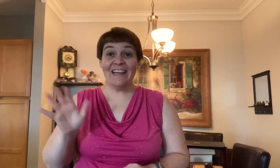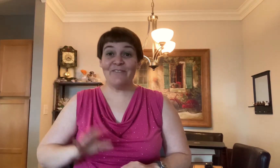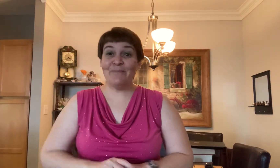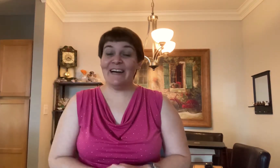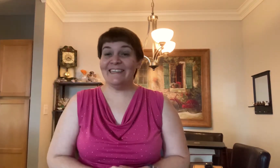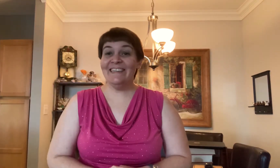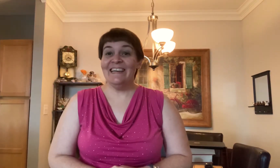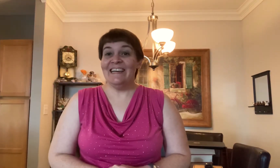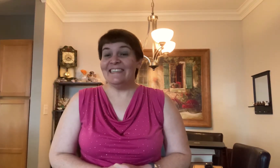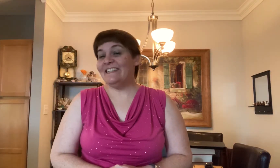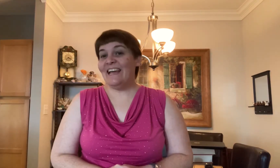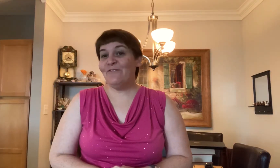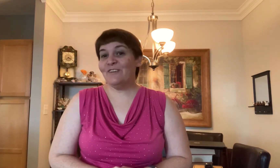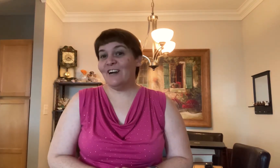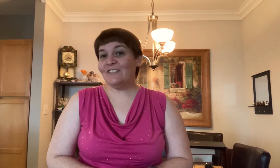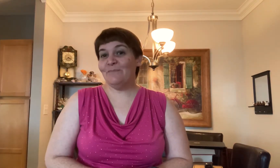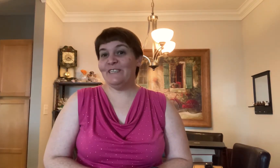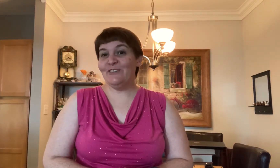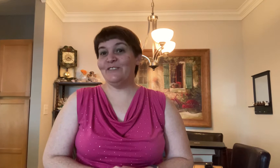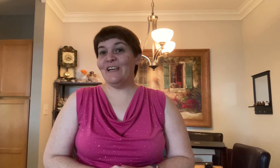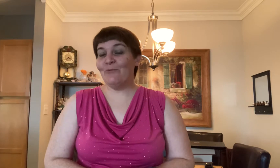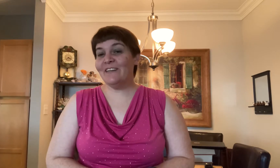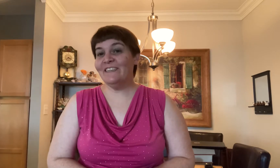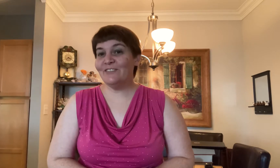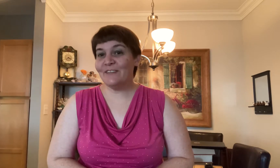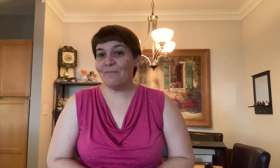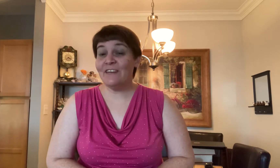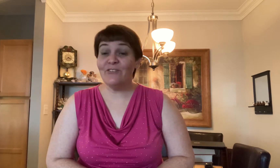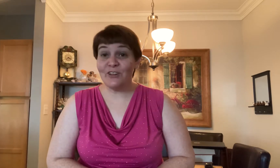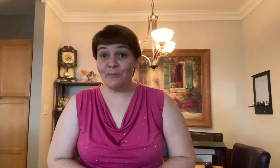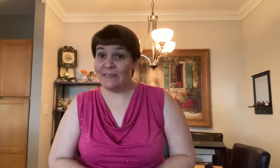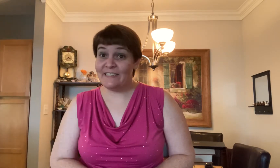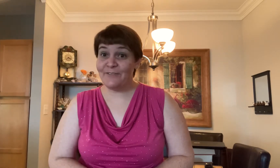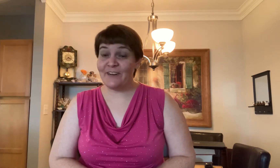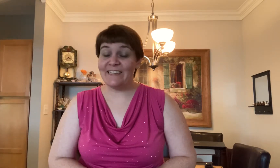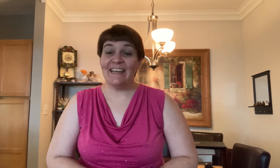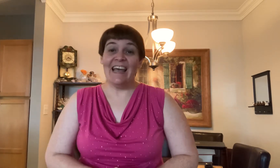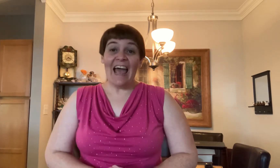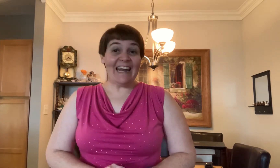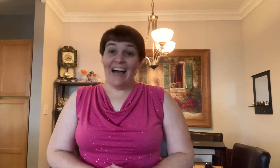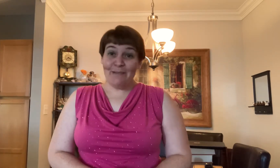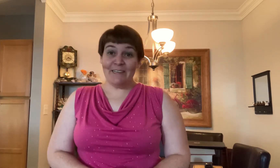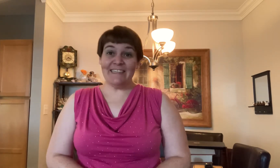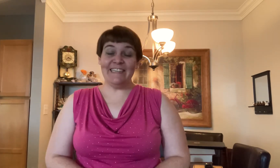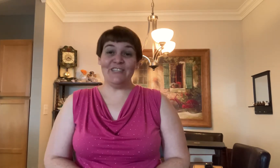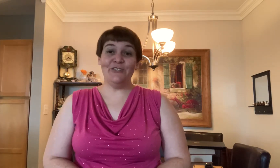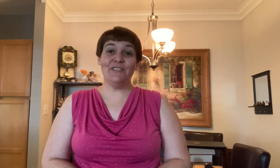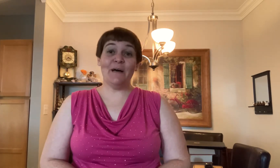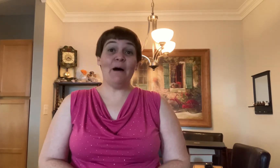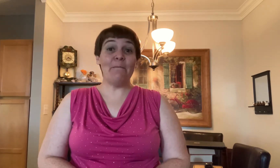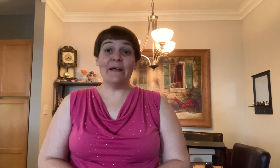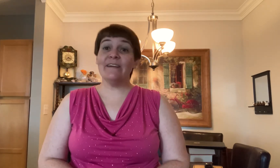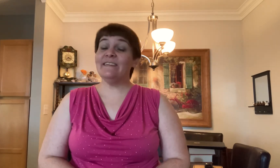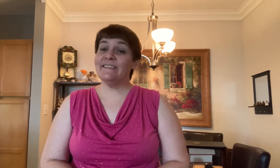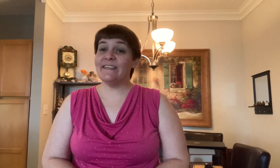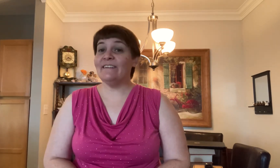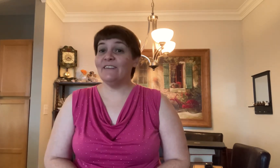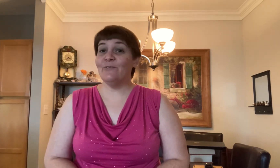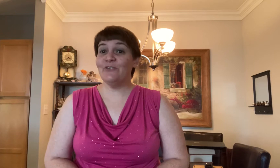Hi everybody! Today for Talk to Me Tuesday, we're going to do something a little bit different. And I'm going to teach you some American Sign Language